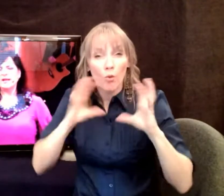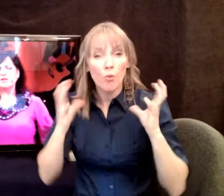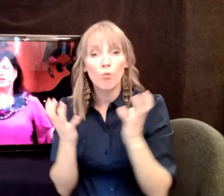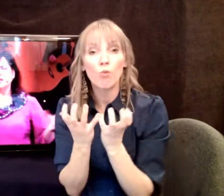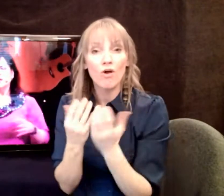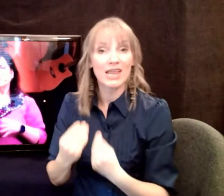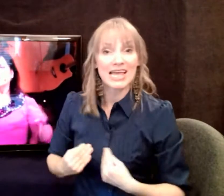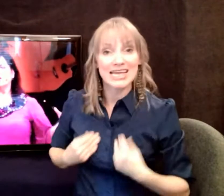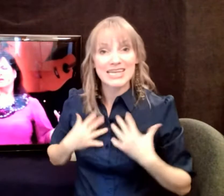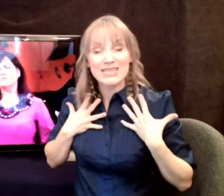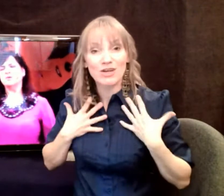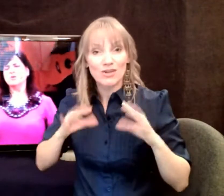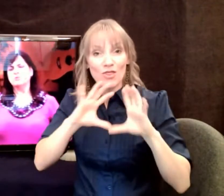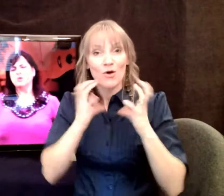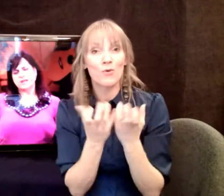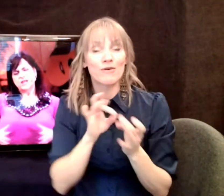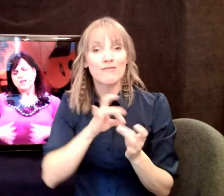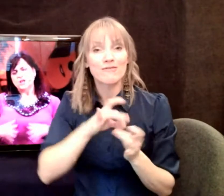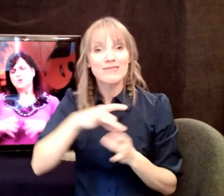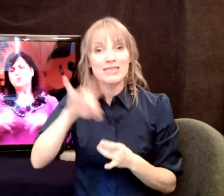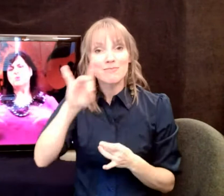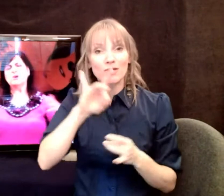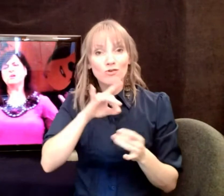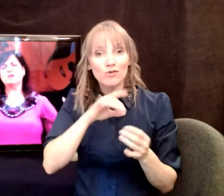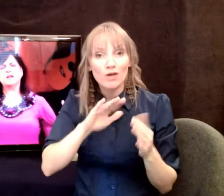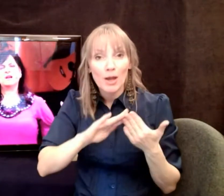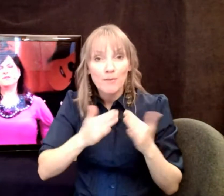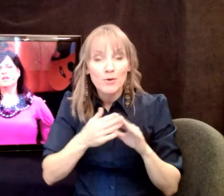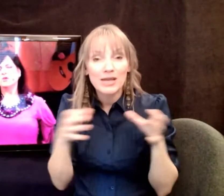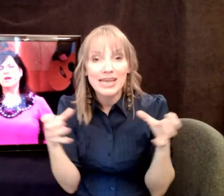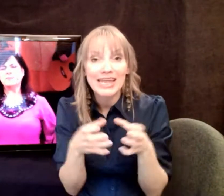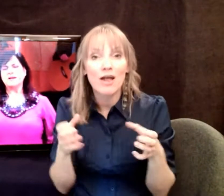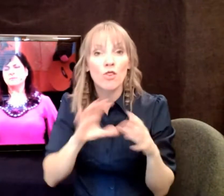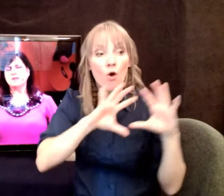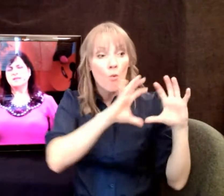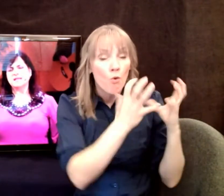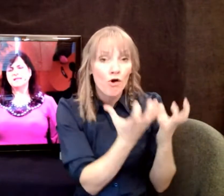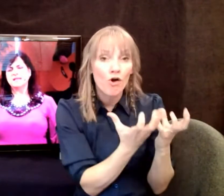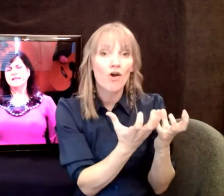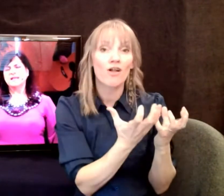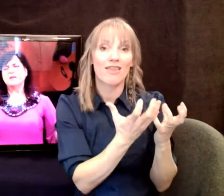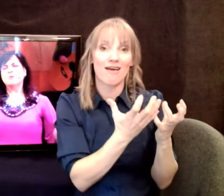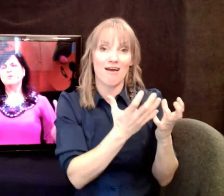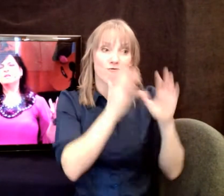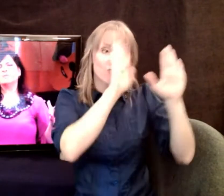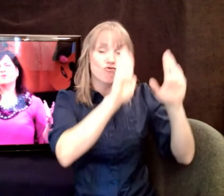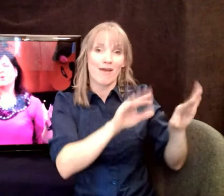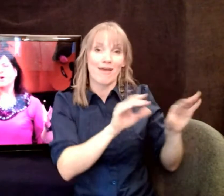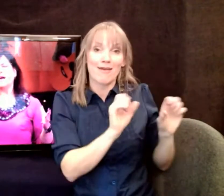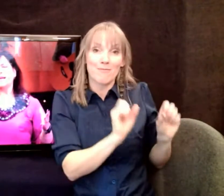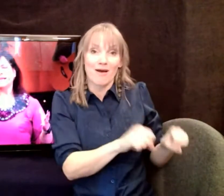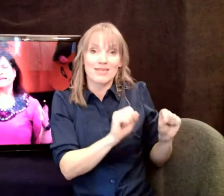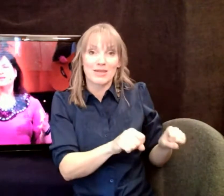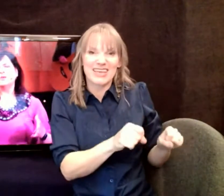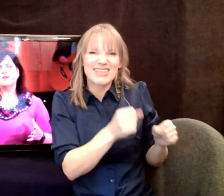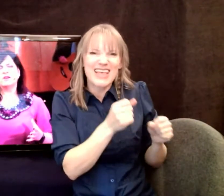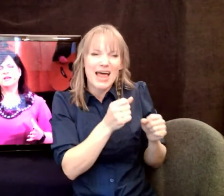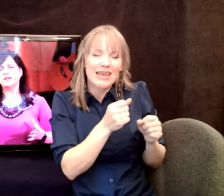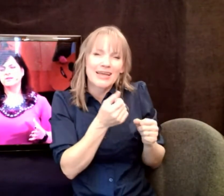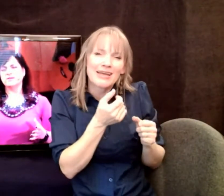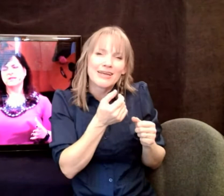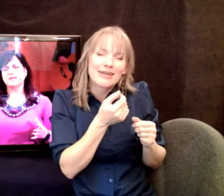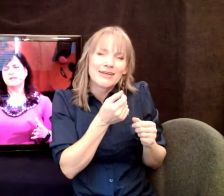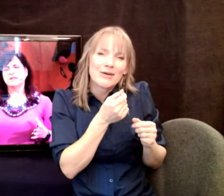inspiration, the world of spiritual community, the world of great possibilities that whispers quietly in each one of our